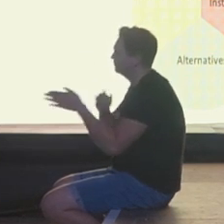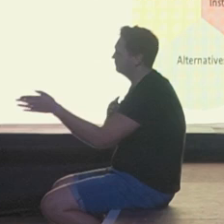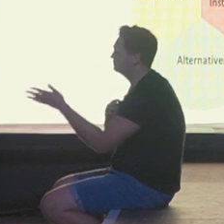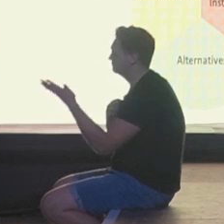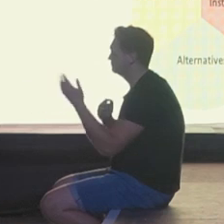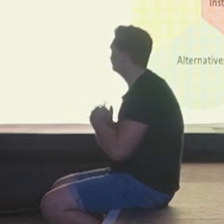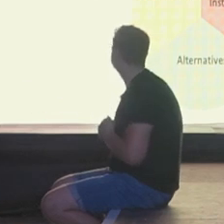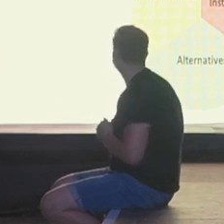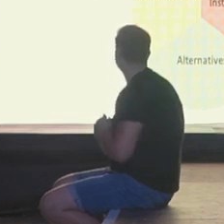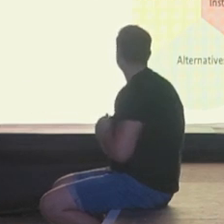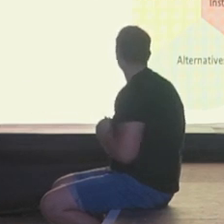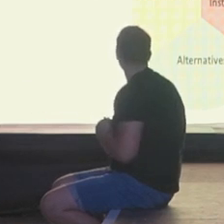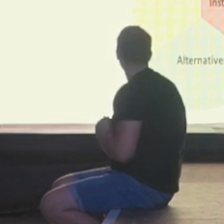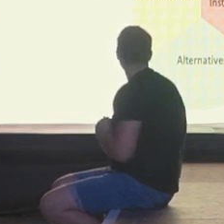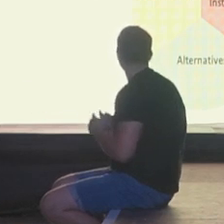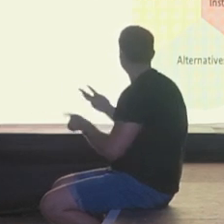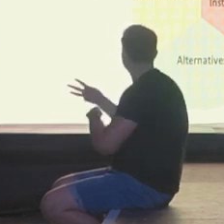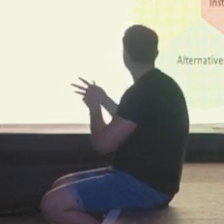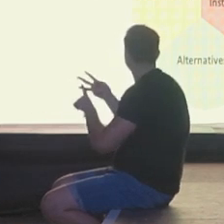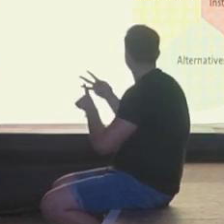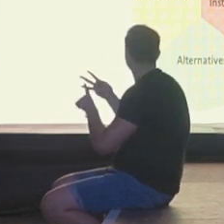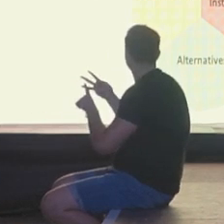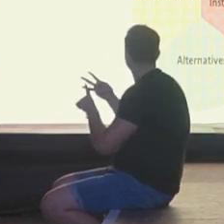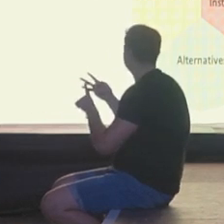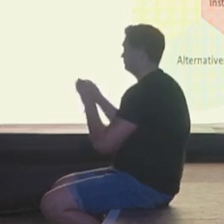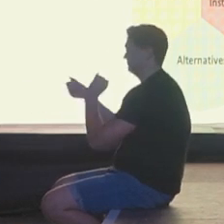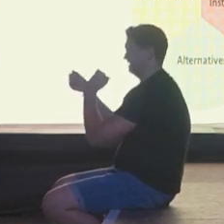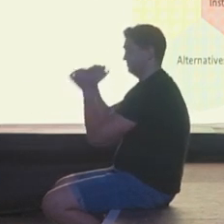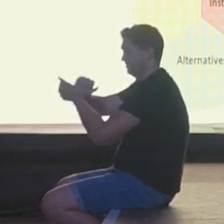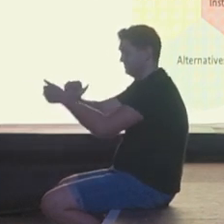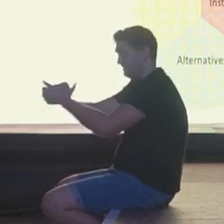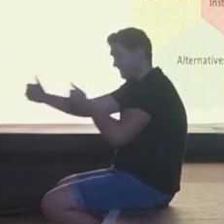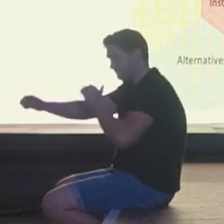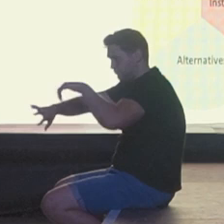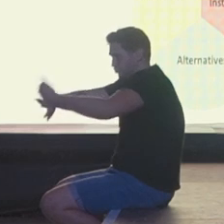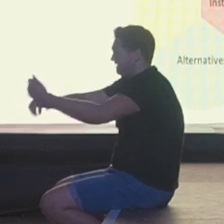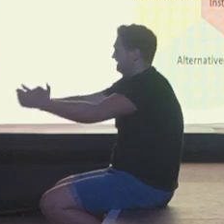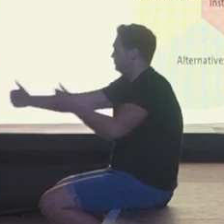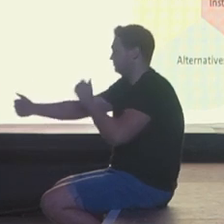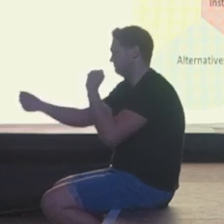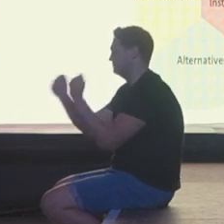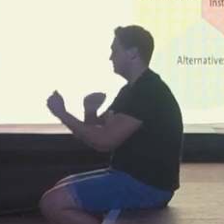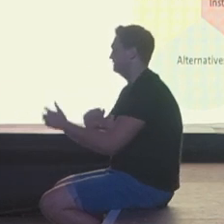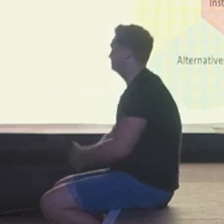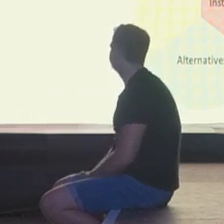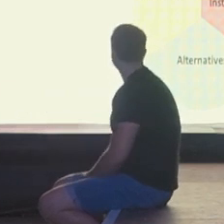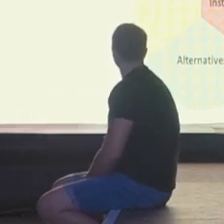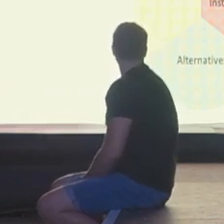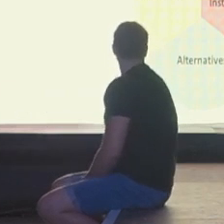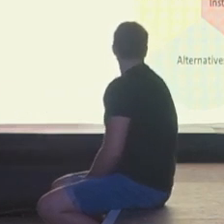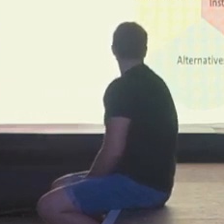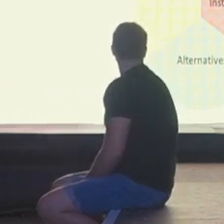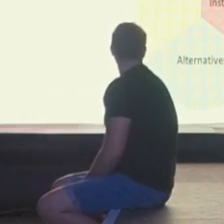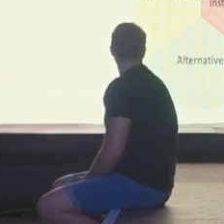manifest the new way of living they want to see in the world. And finally, it's changing dominant institutions. So